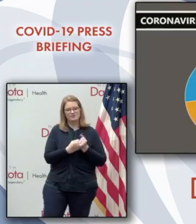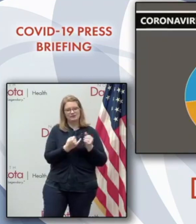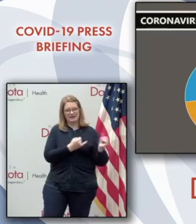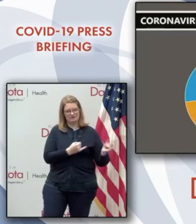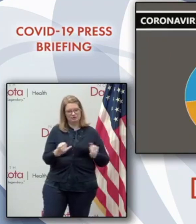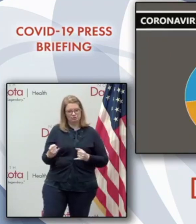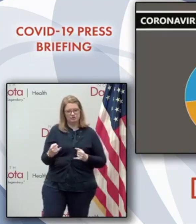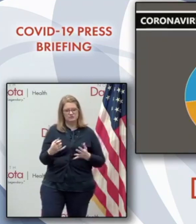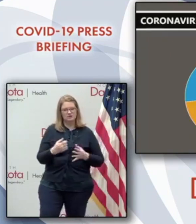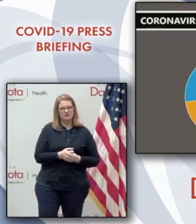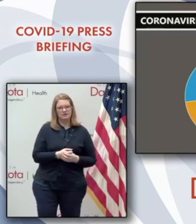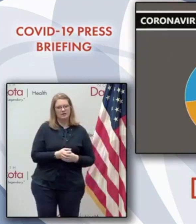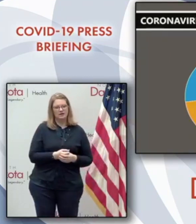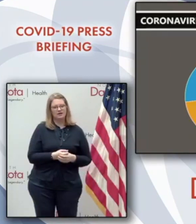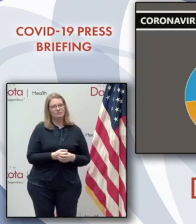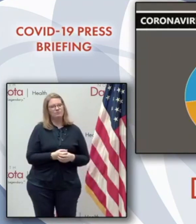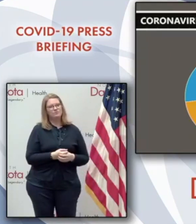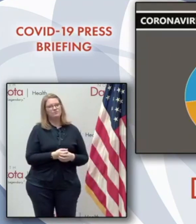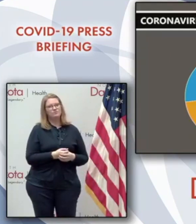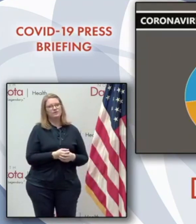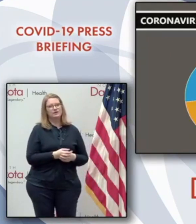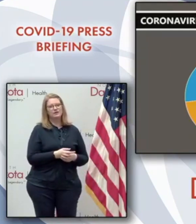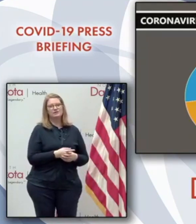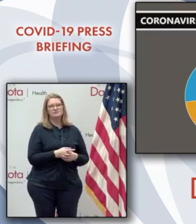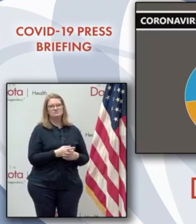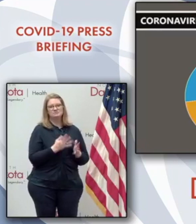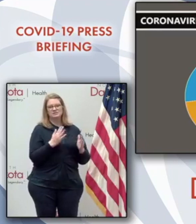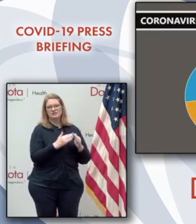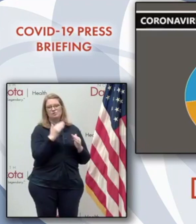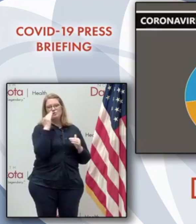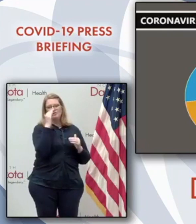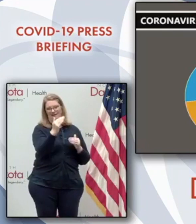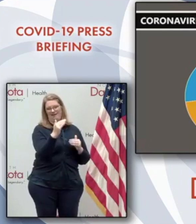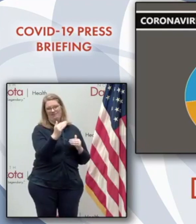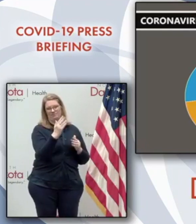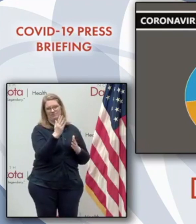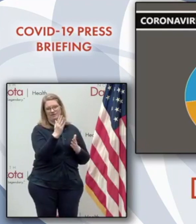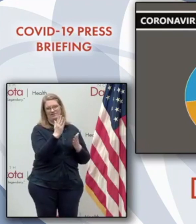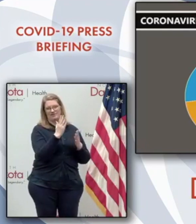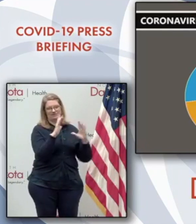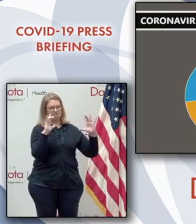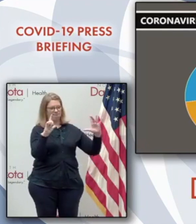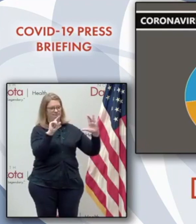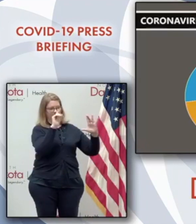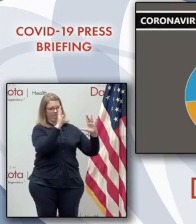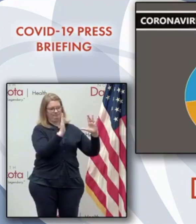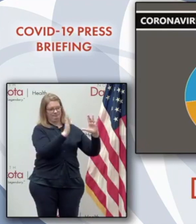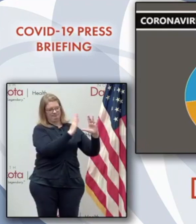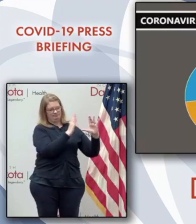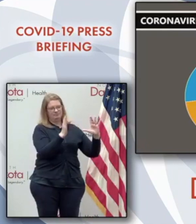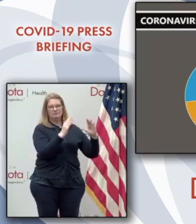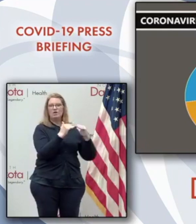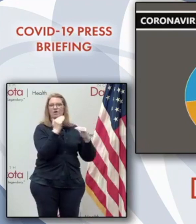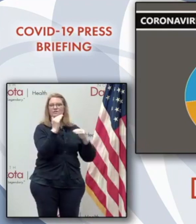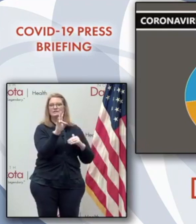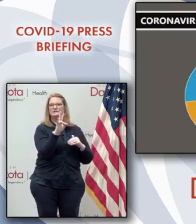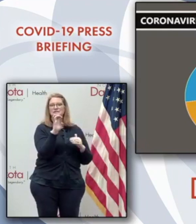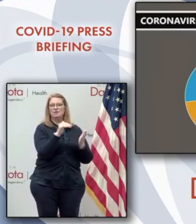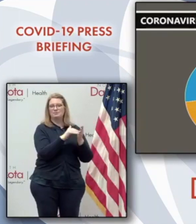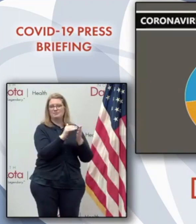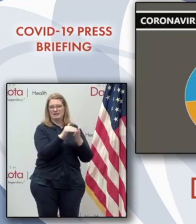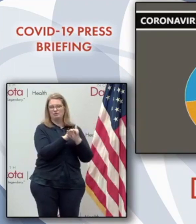These will represent well over half of the pie chart here. So you're talking about close to $700 million that's